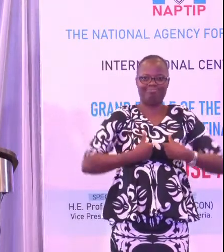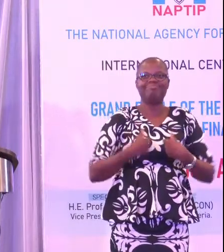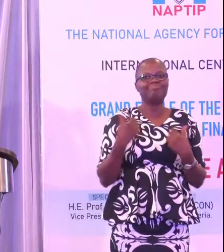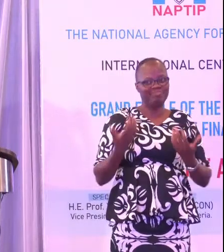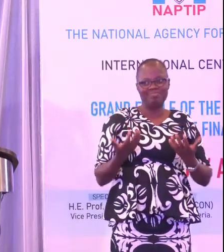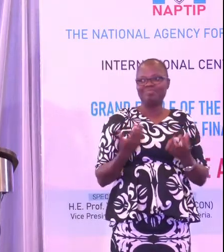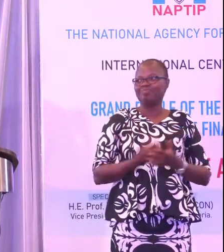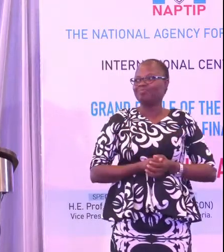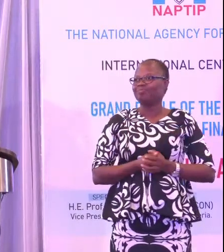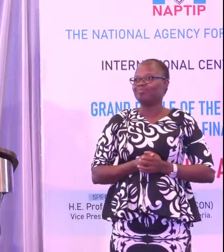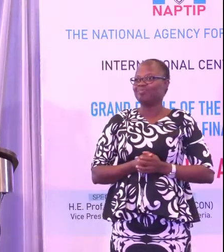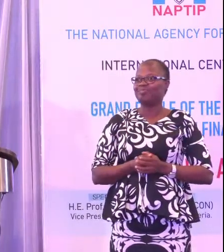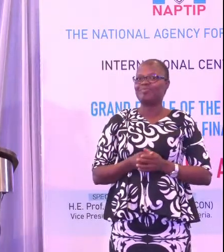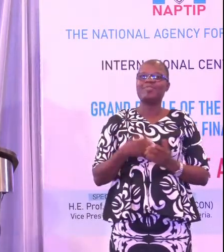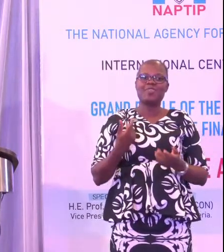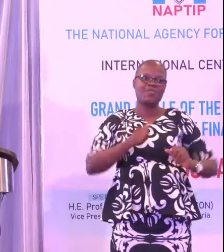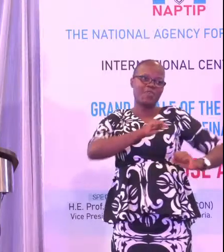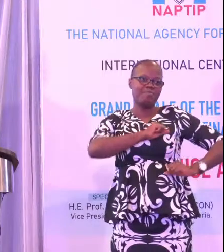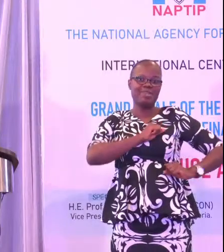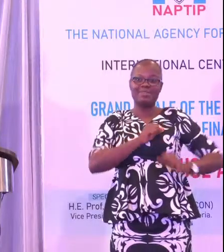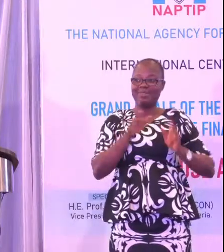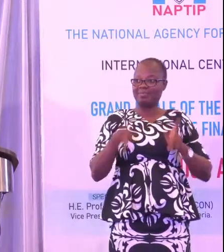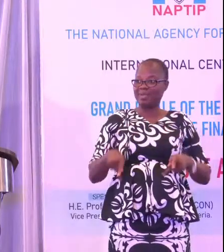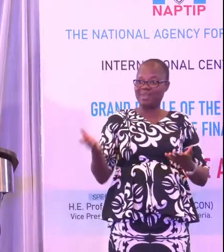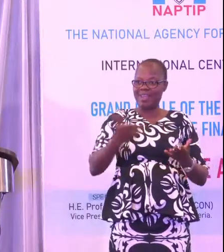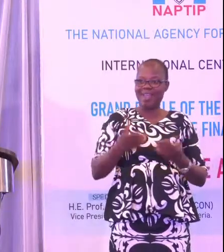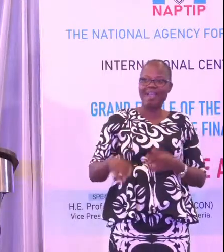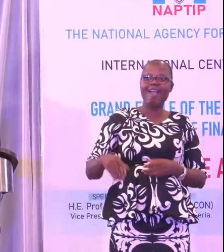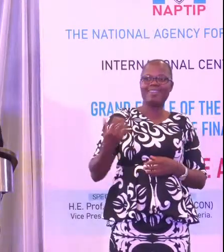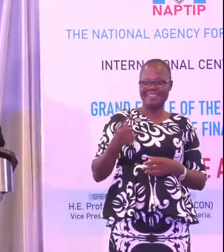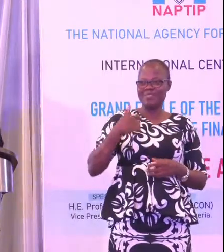the military personnel here, esprit de corps.